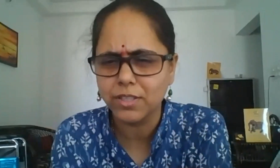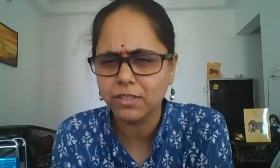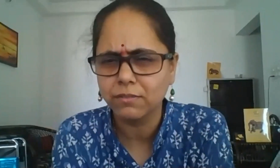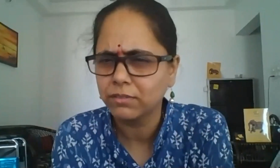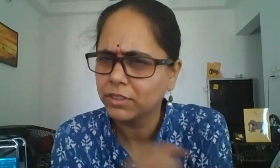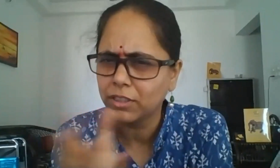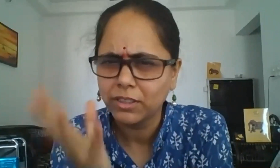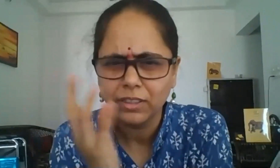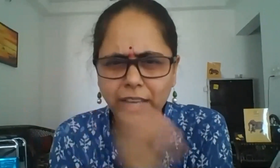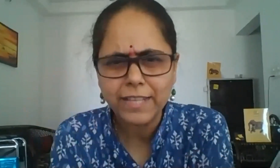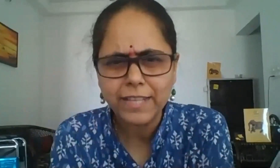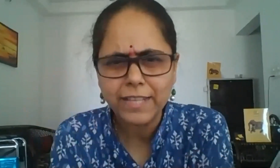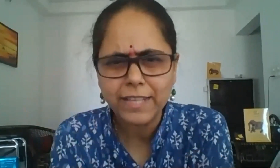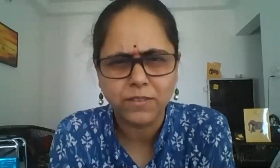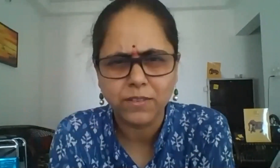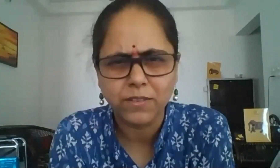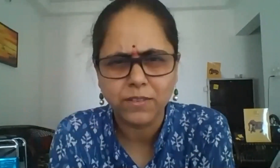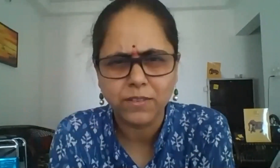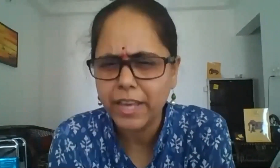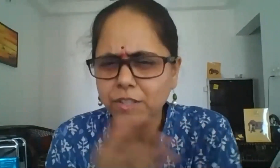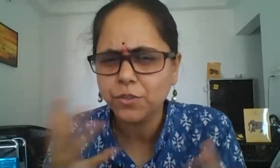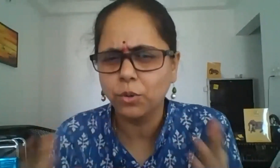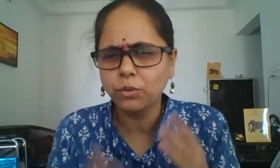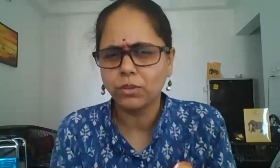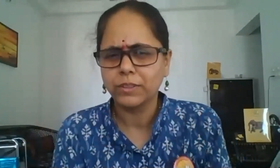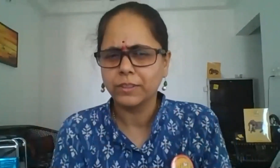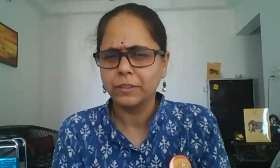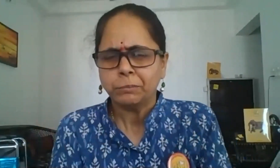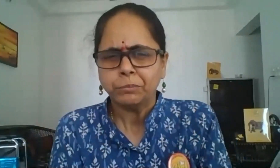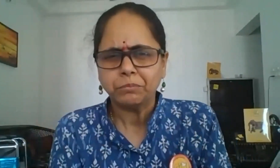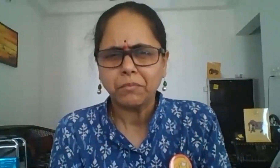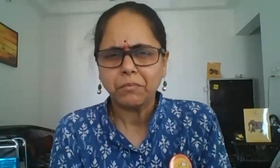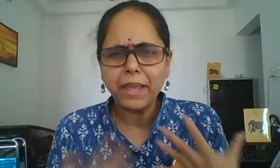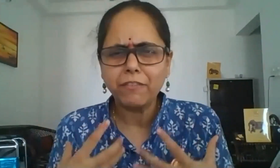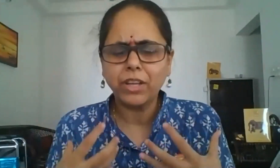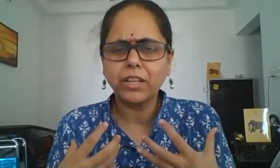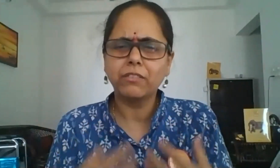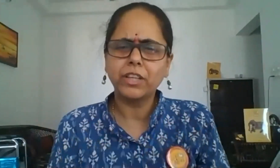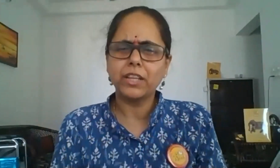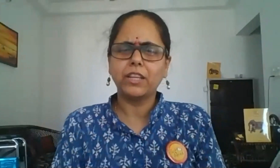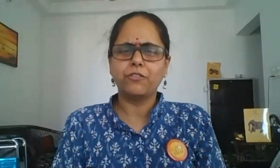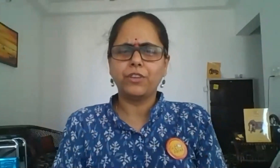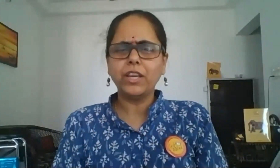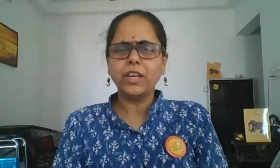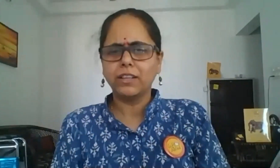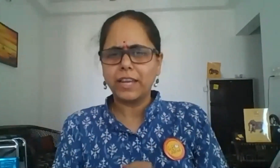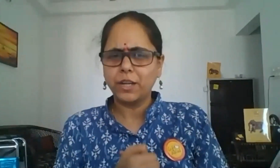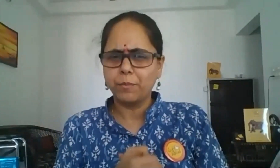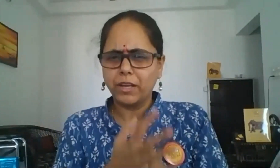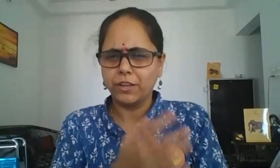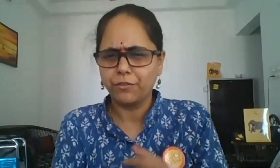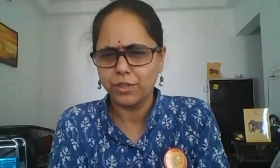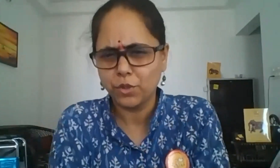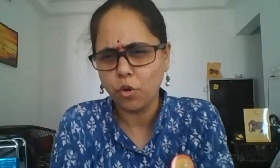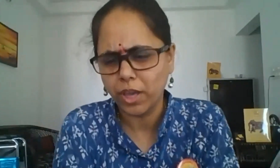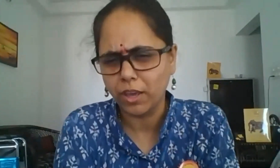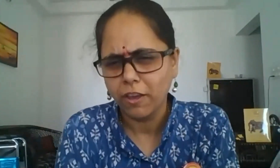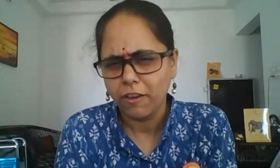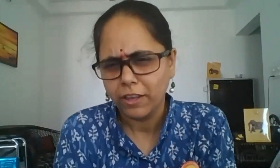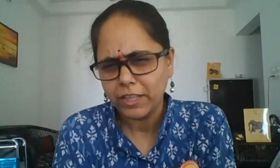difference? And yes, no. I have 1 hour in a week. Can it make a difference? Okay.